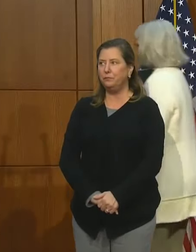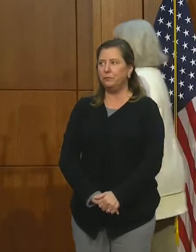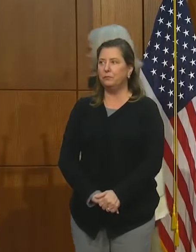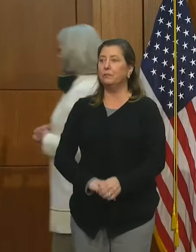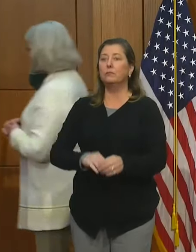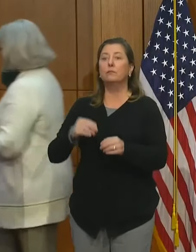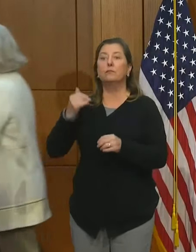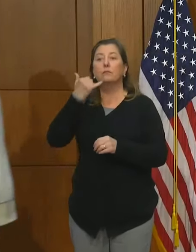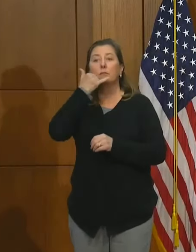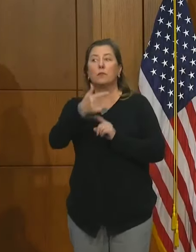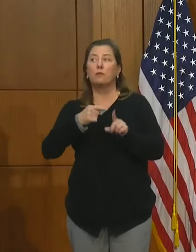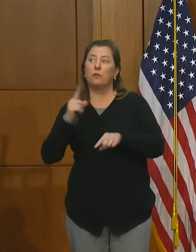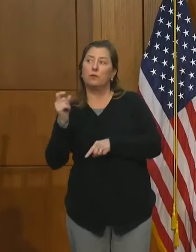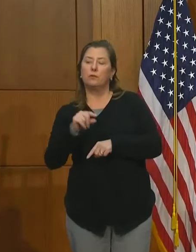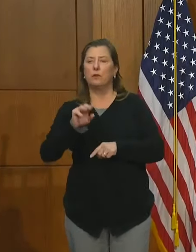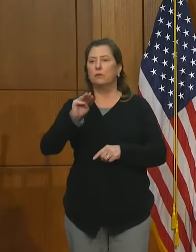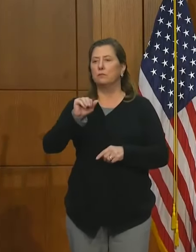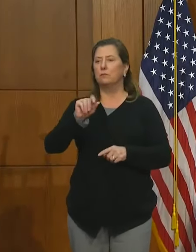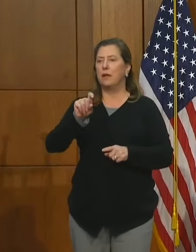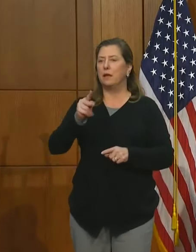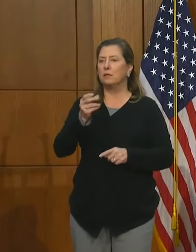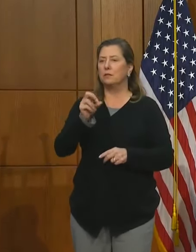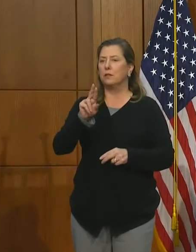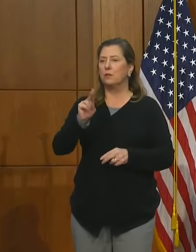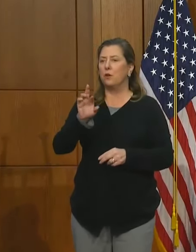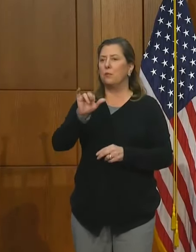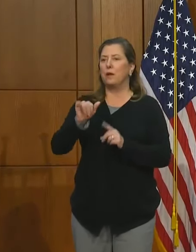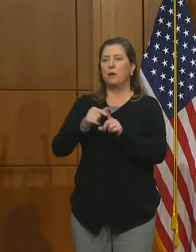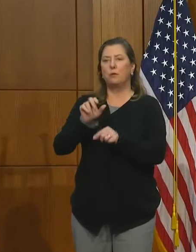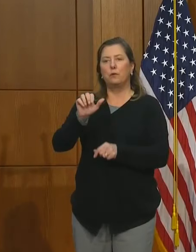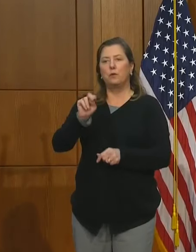The question will be from Max Thornberry with the Northern Virginia Daily.